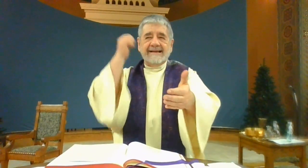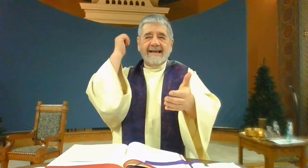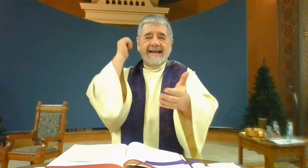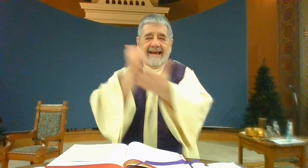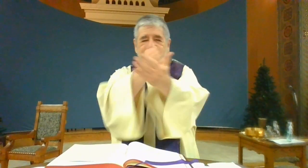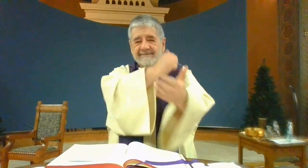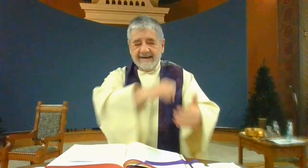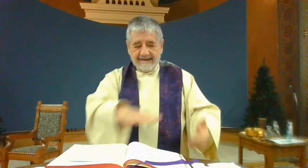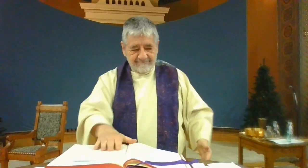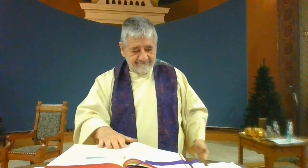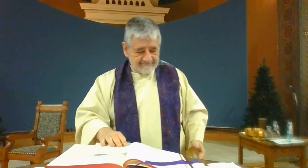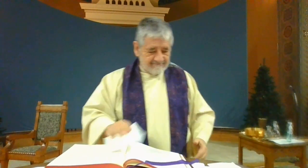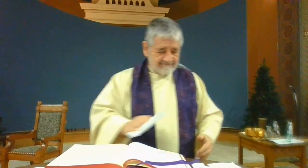Christmas. Amen.